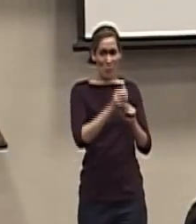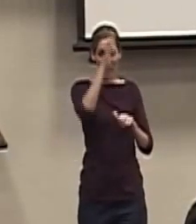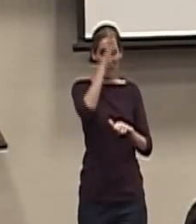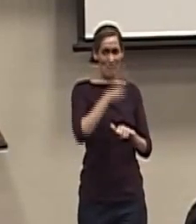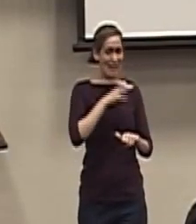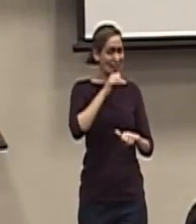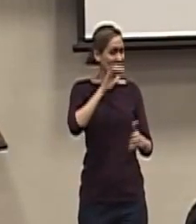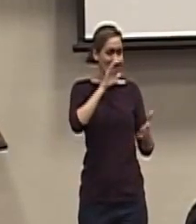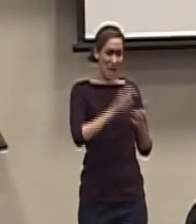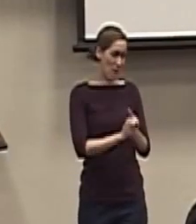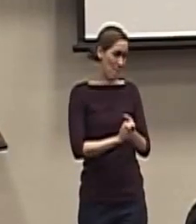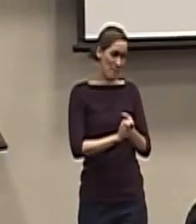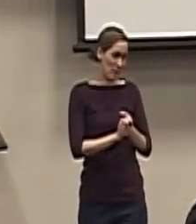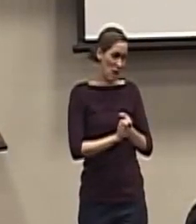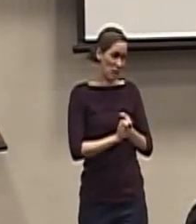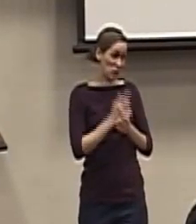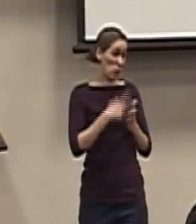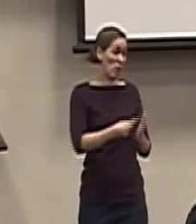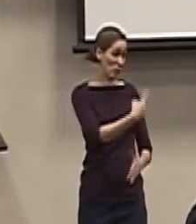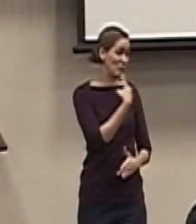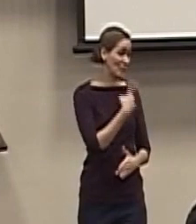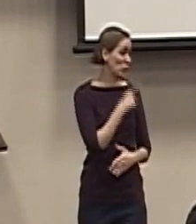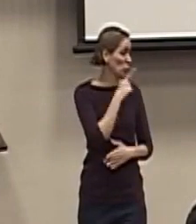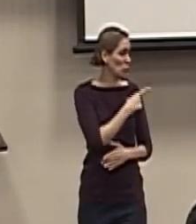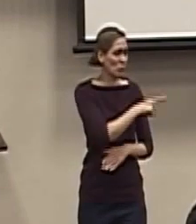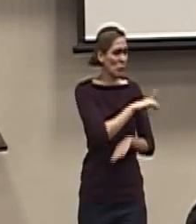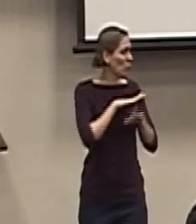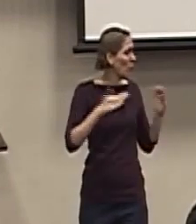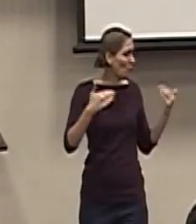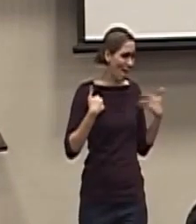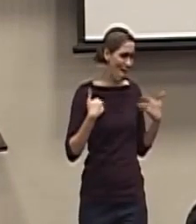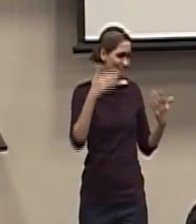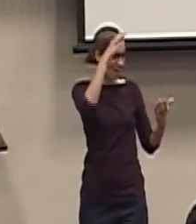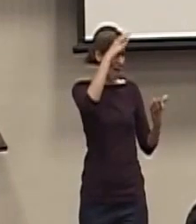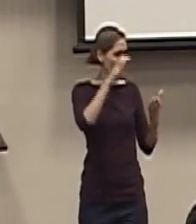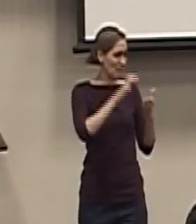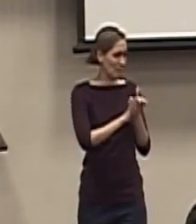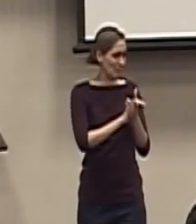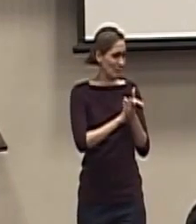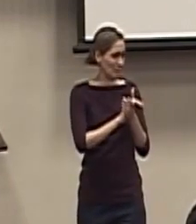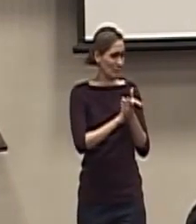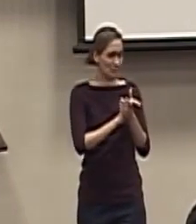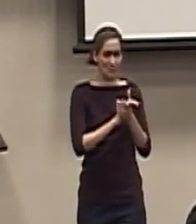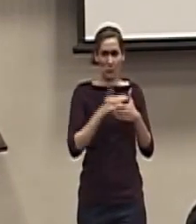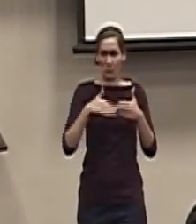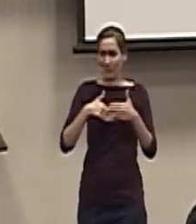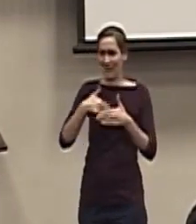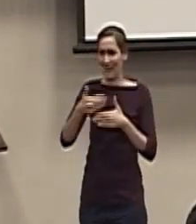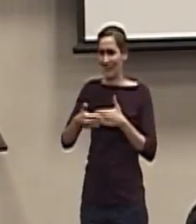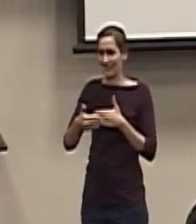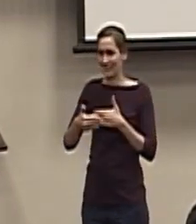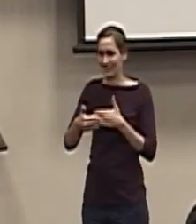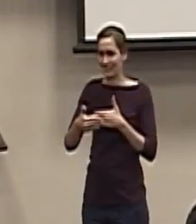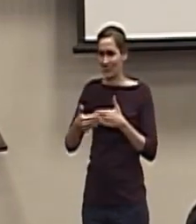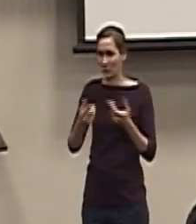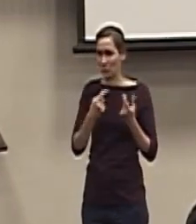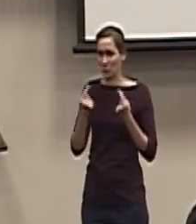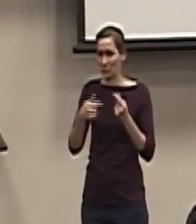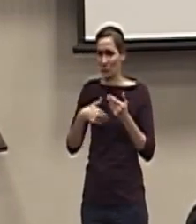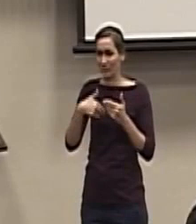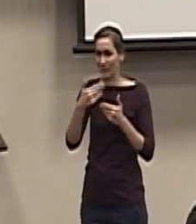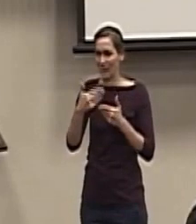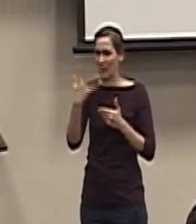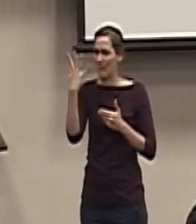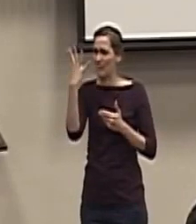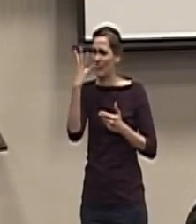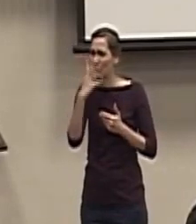to. What you've said is quite true. You don't have a husband." You know what she does next? This is beautiful to me because it's me.